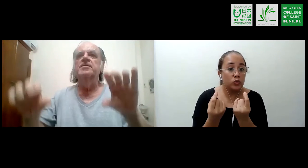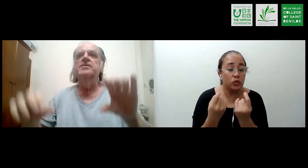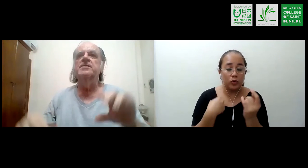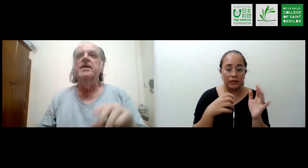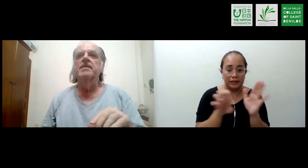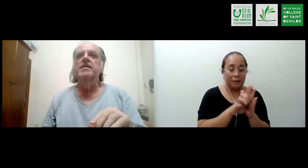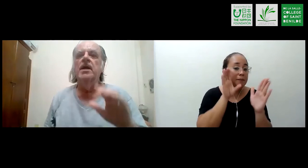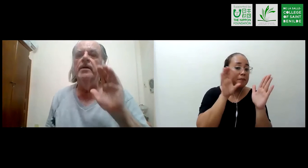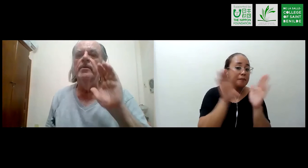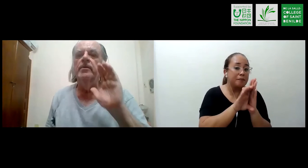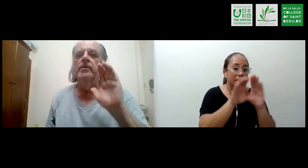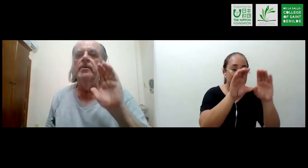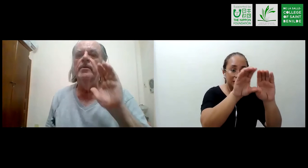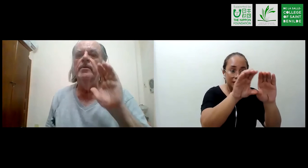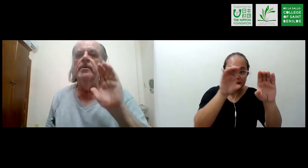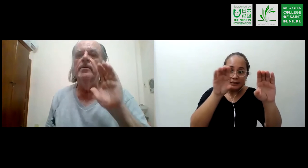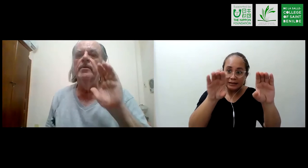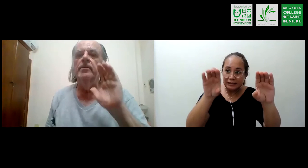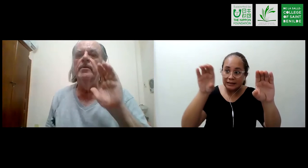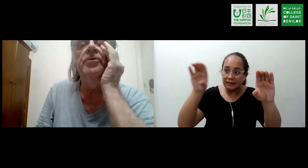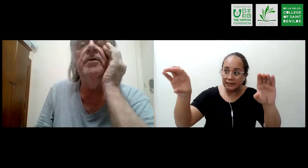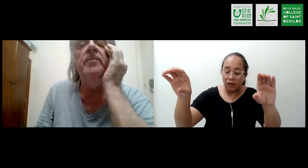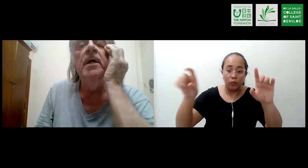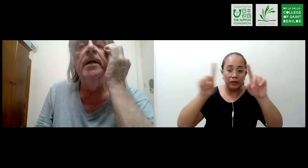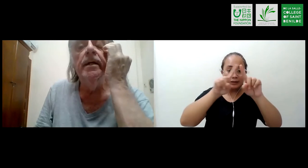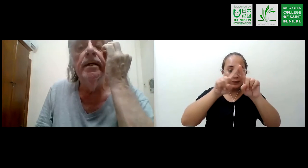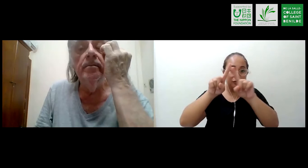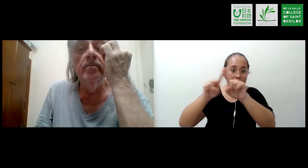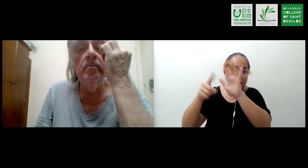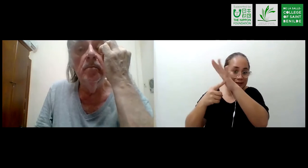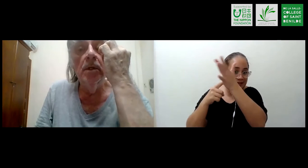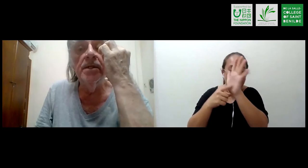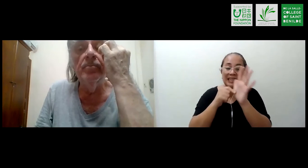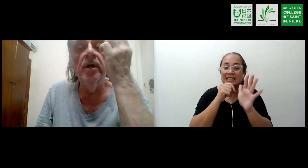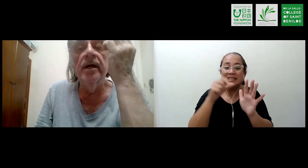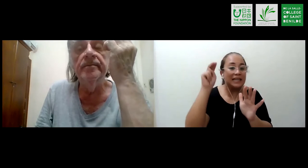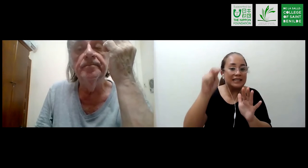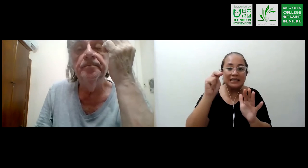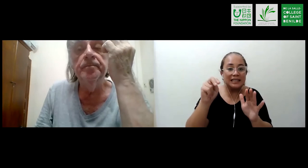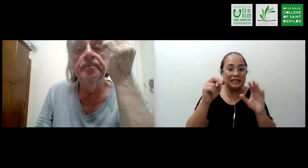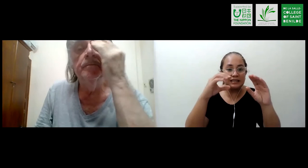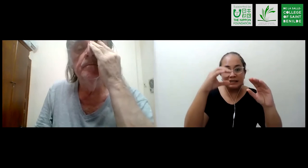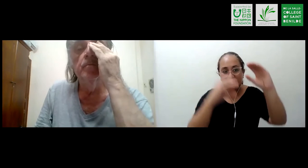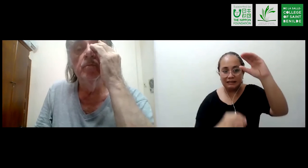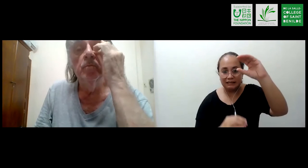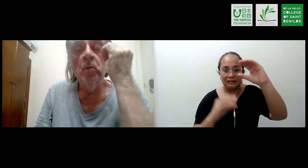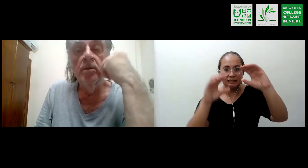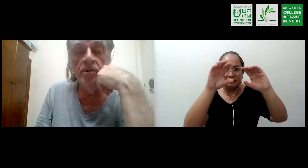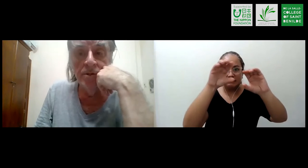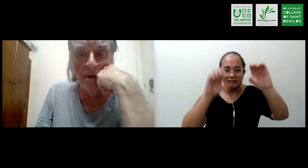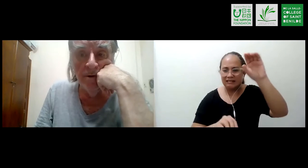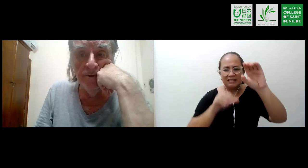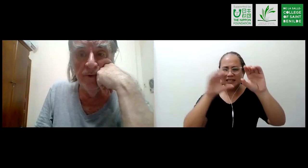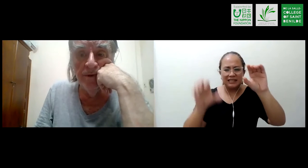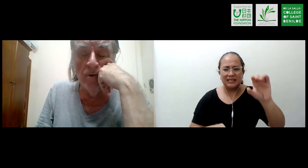pictures on the same line with different orientations. You don't have to put them in a separate line. Just